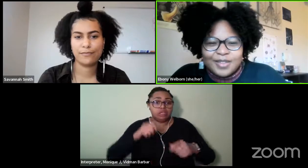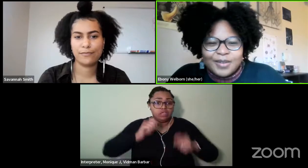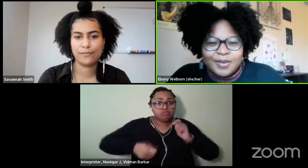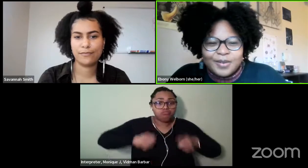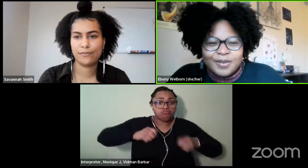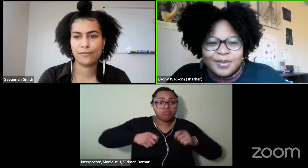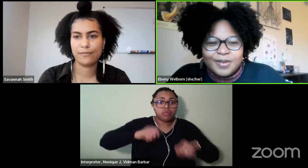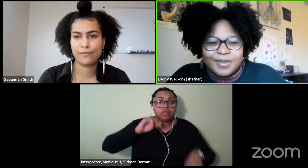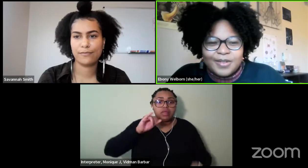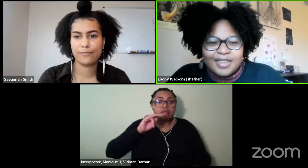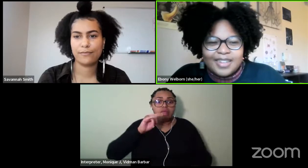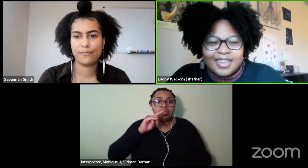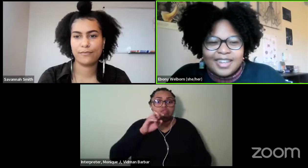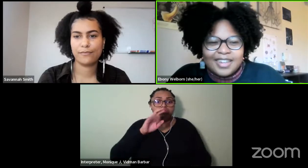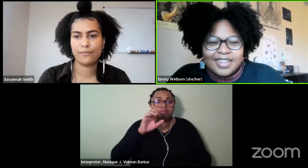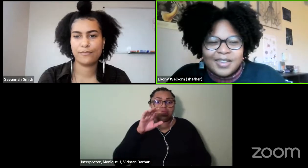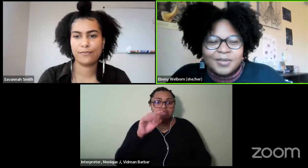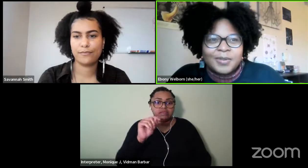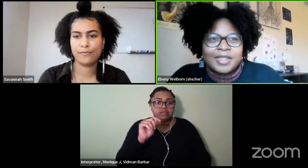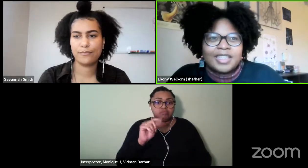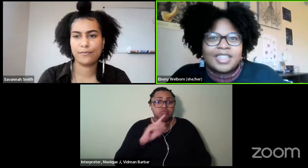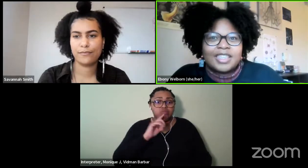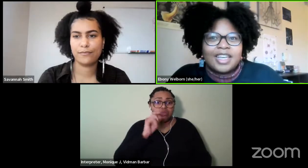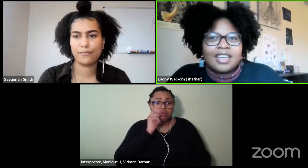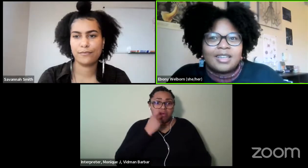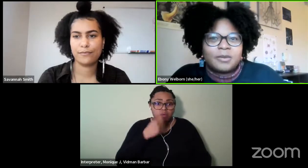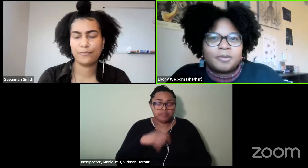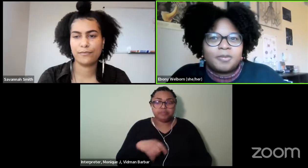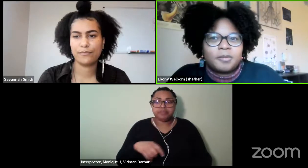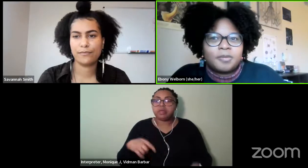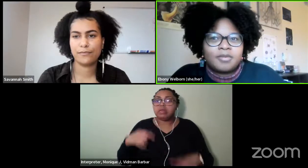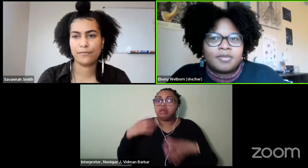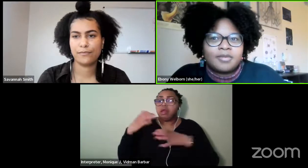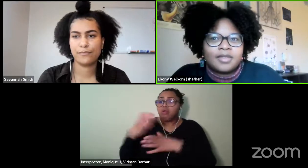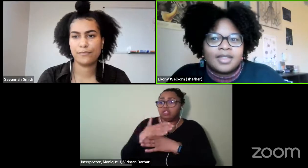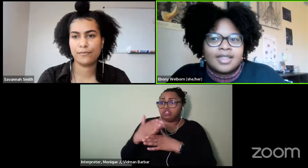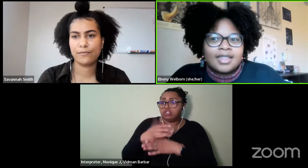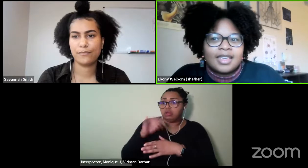Yeah, that's really cool. I want to share that